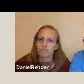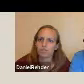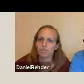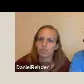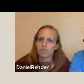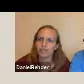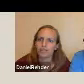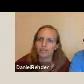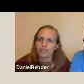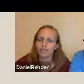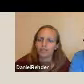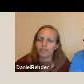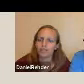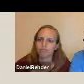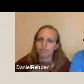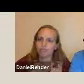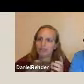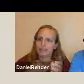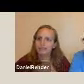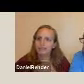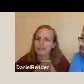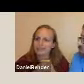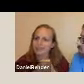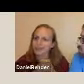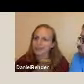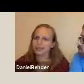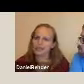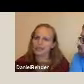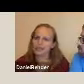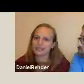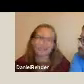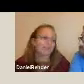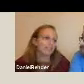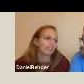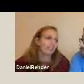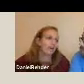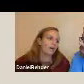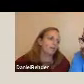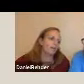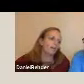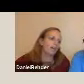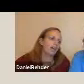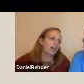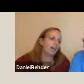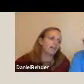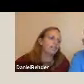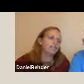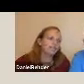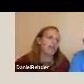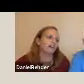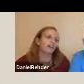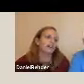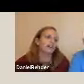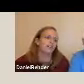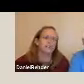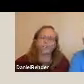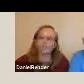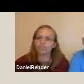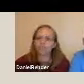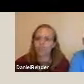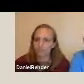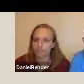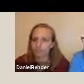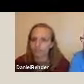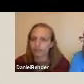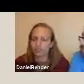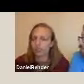And so we decided that we were going to make that commitment and say we're going to work in sign language. And since then, we are